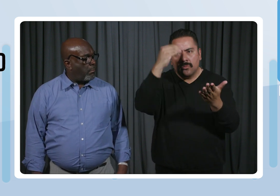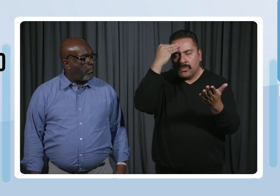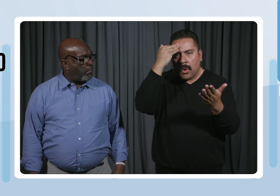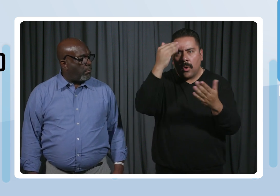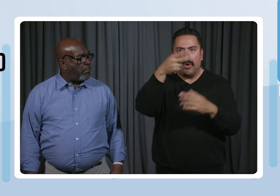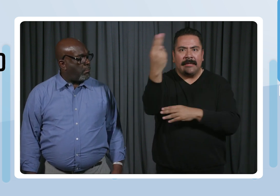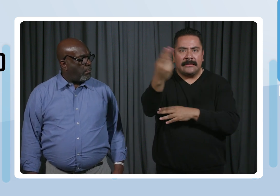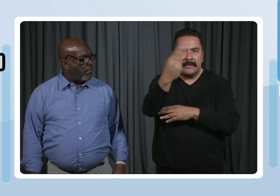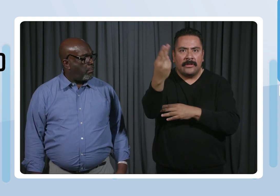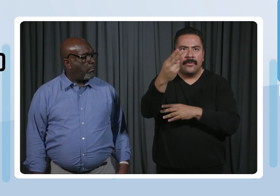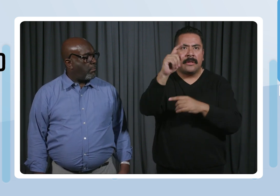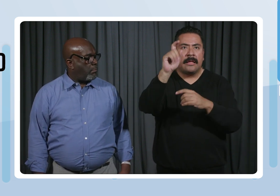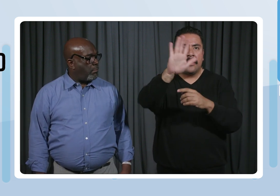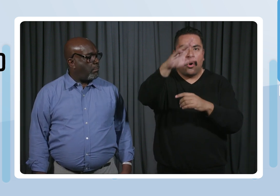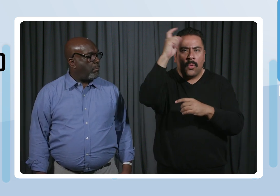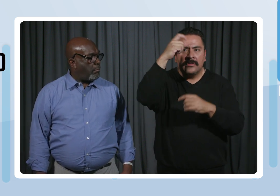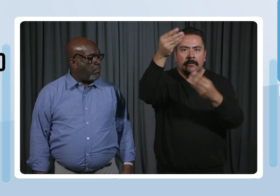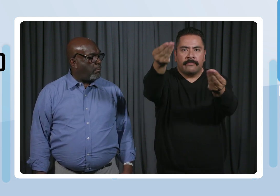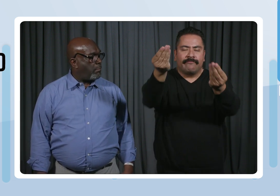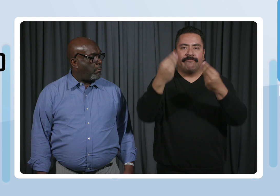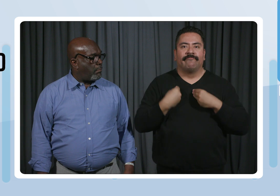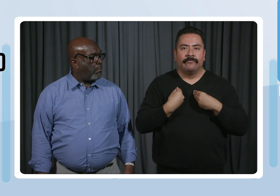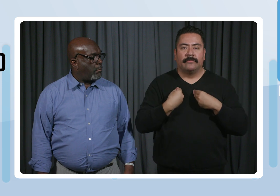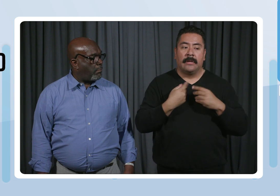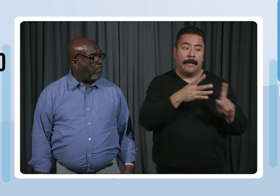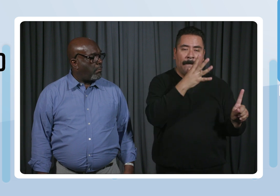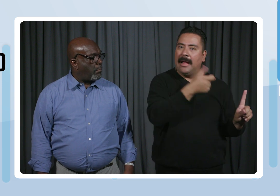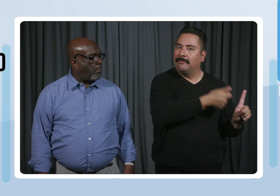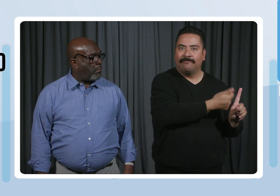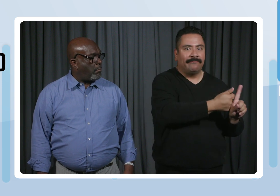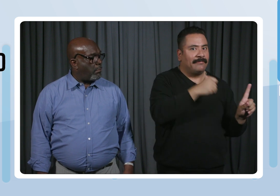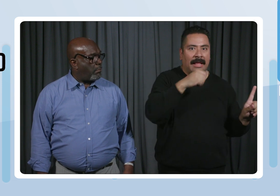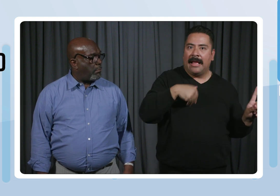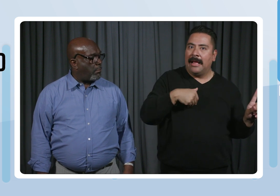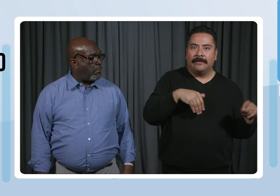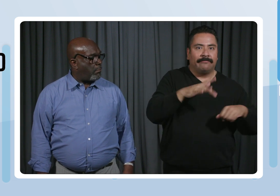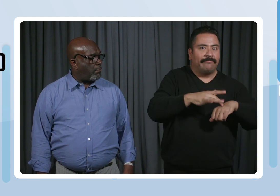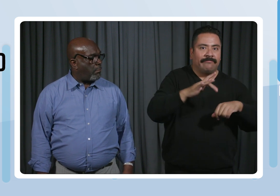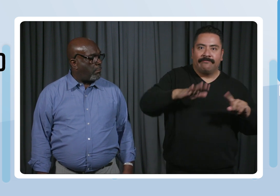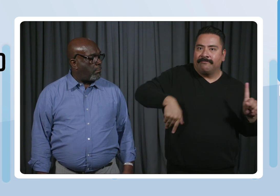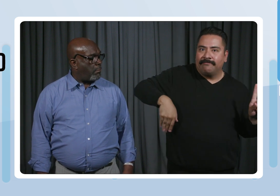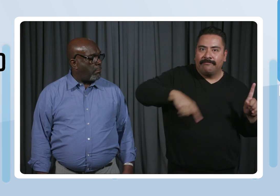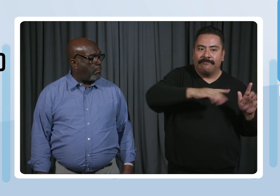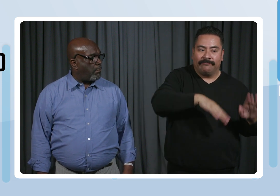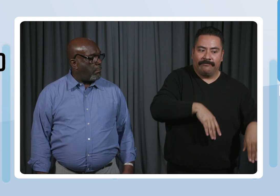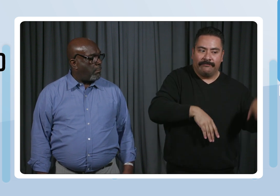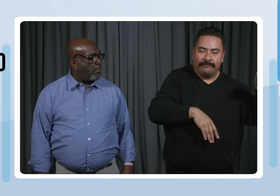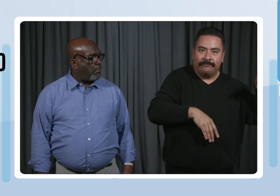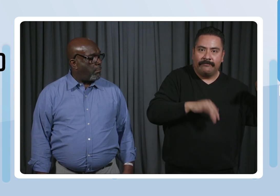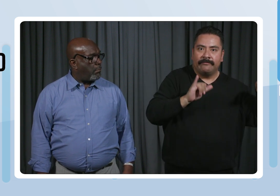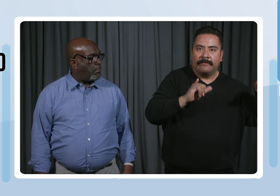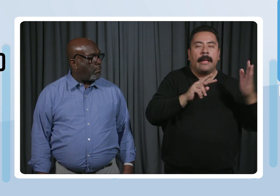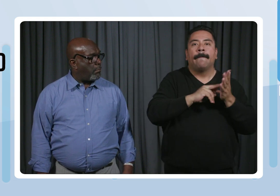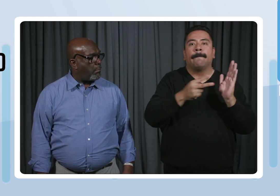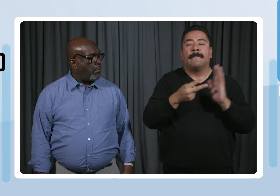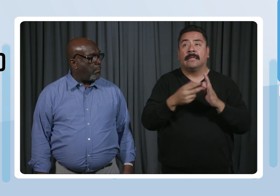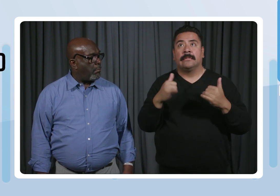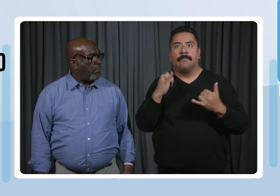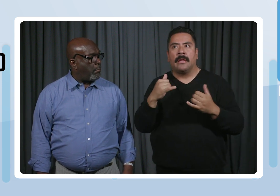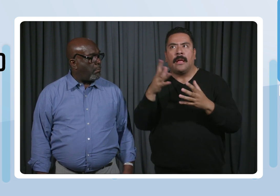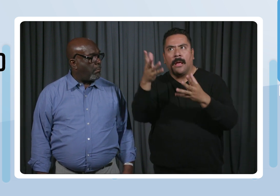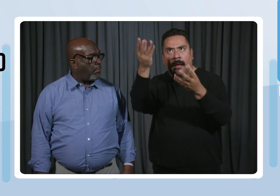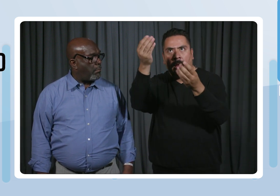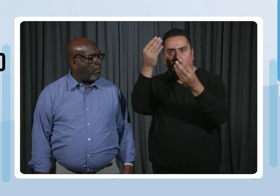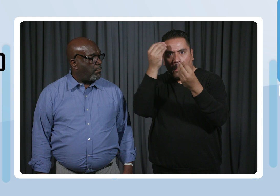could pass that wisdom on to me. And because my mom hadn't had access to any of that, I was then the one who in turn relayed that